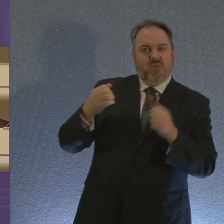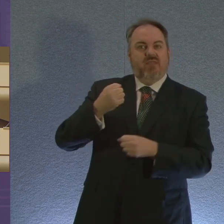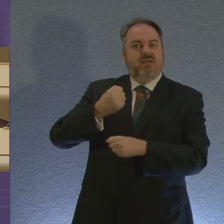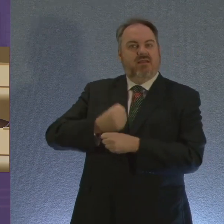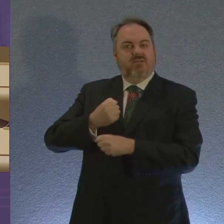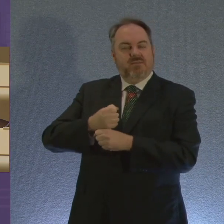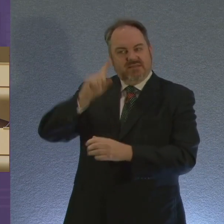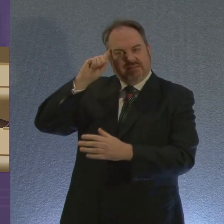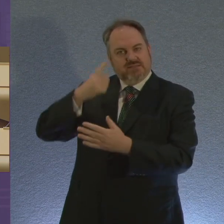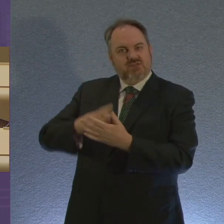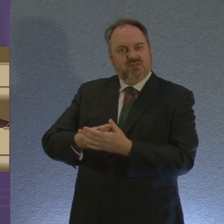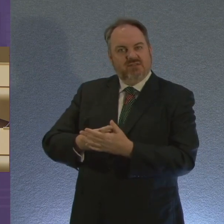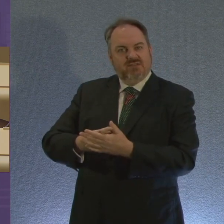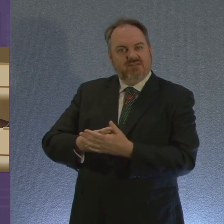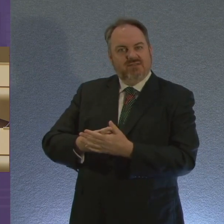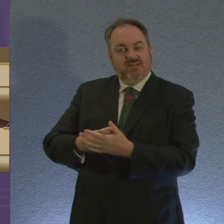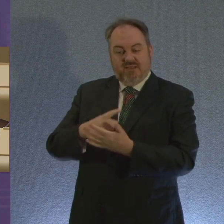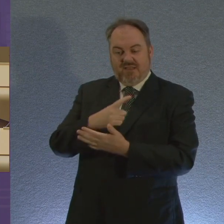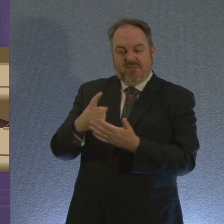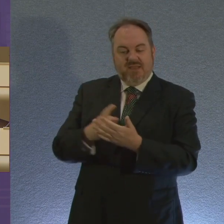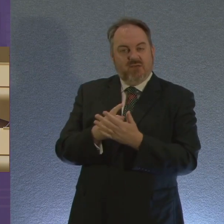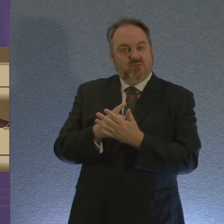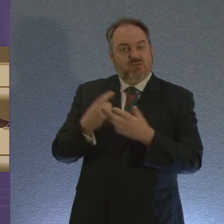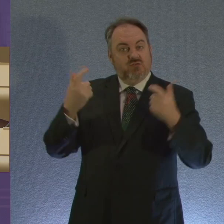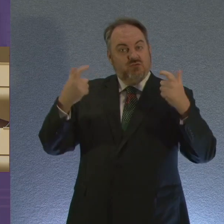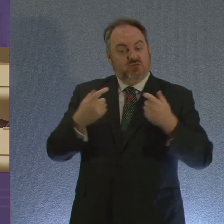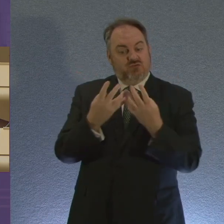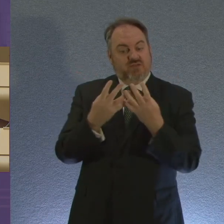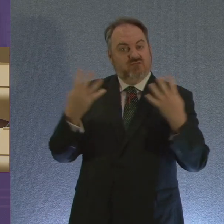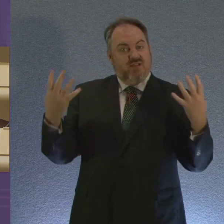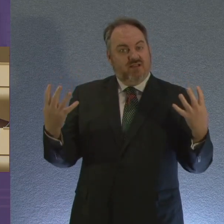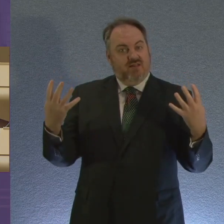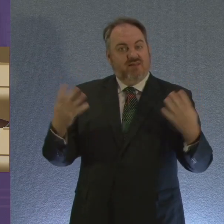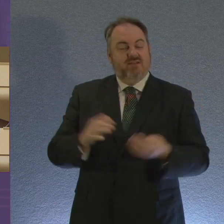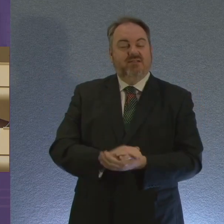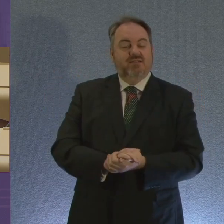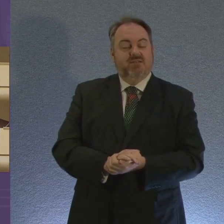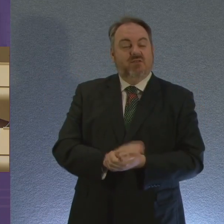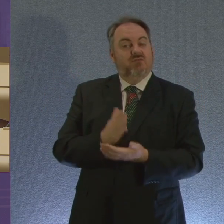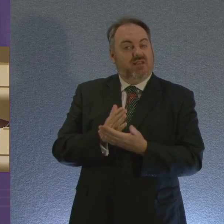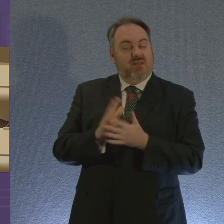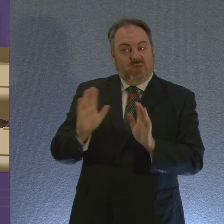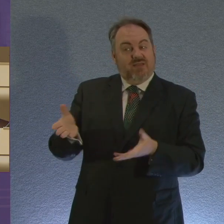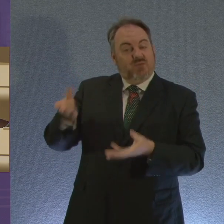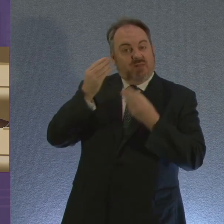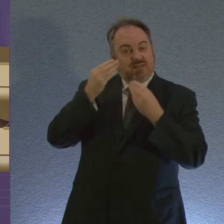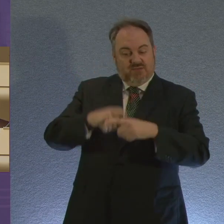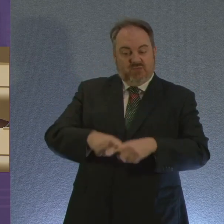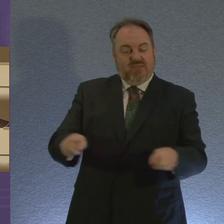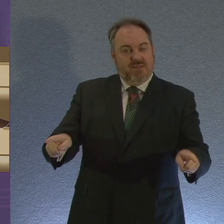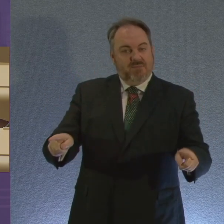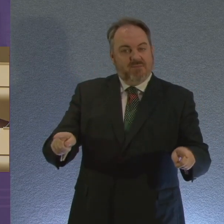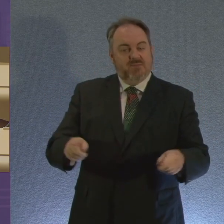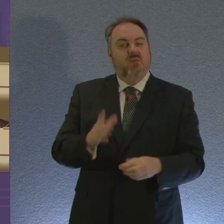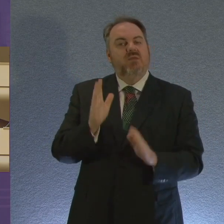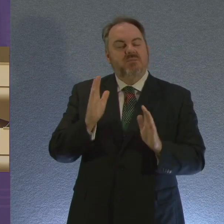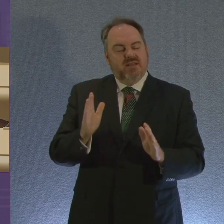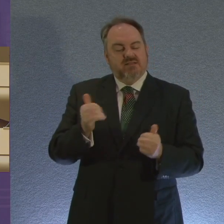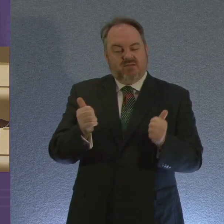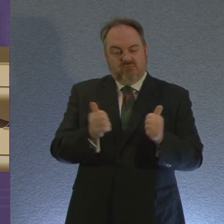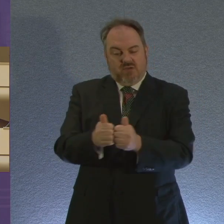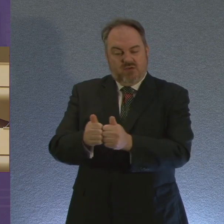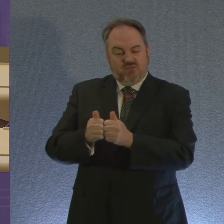moved far too quickly on this issue. I think as we move forward, it's important that we build consensus, not only from